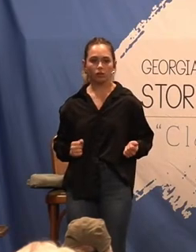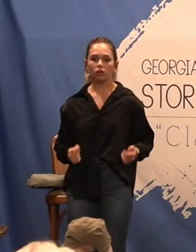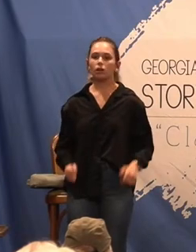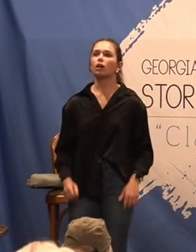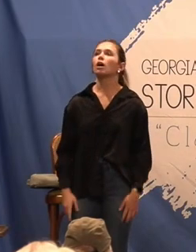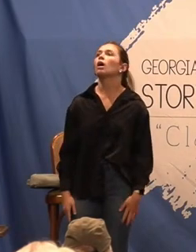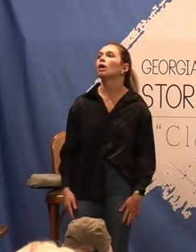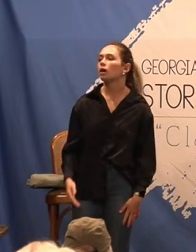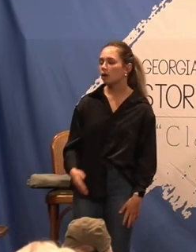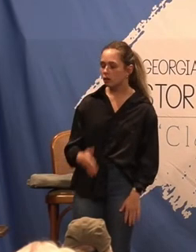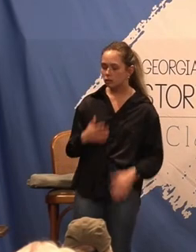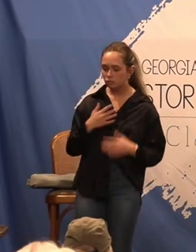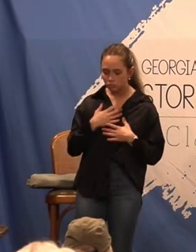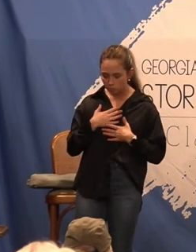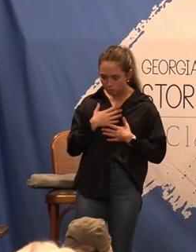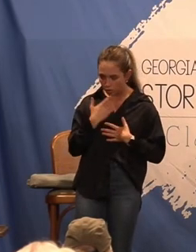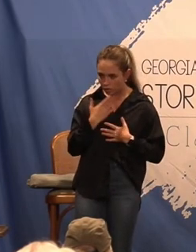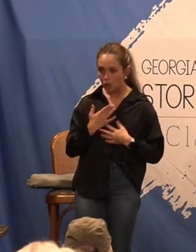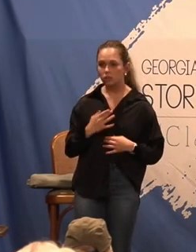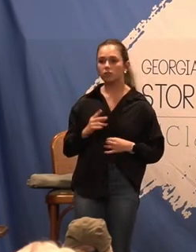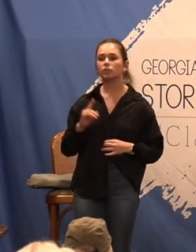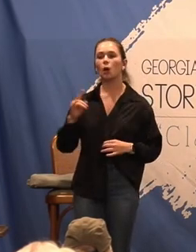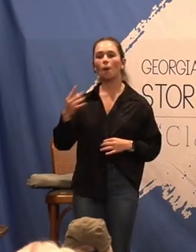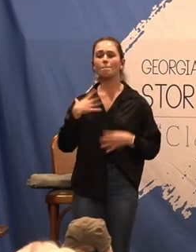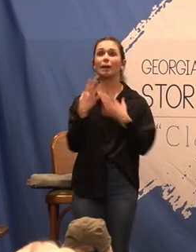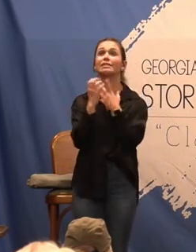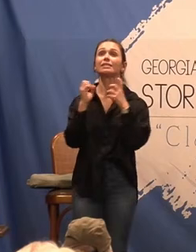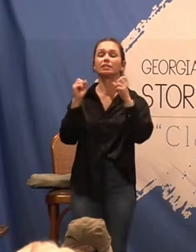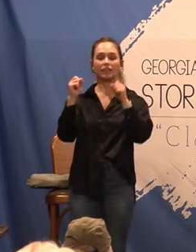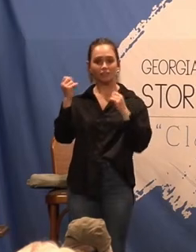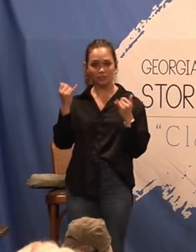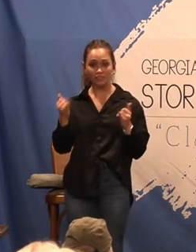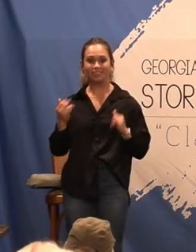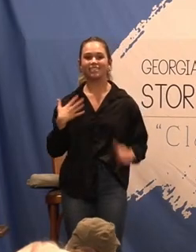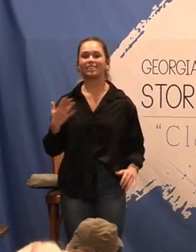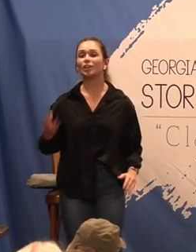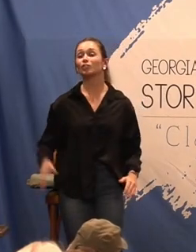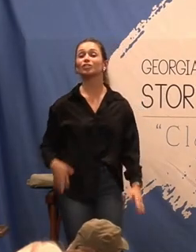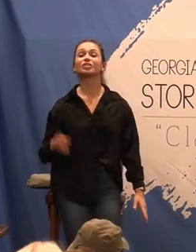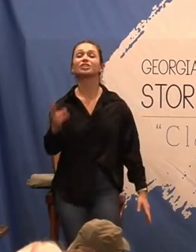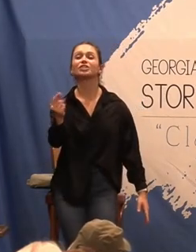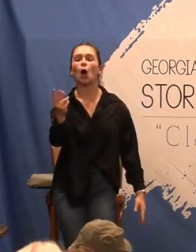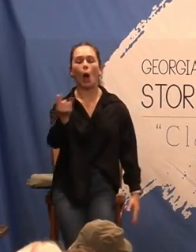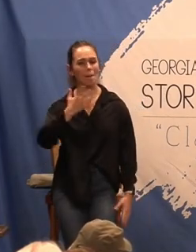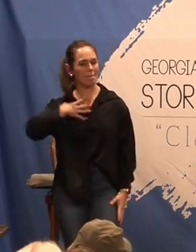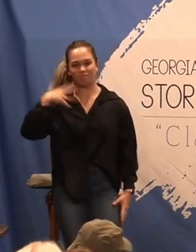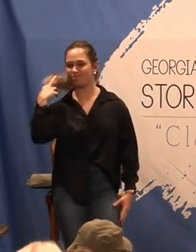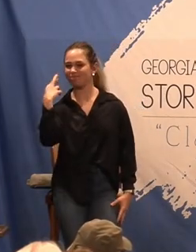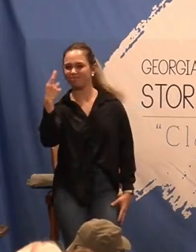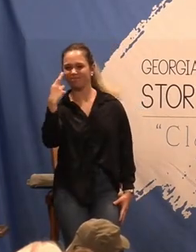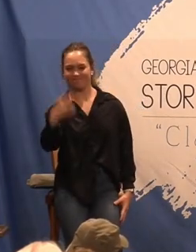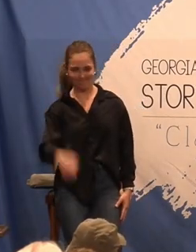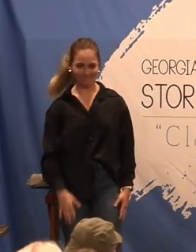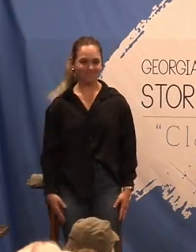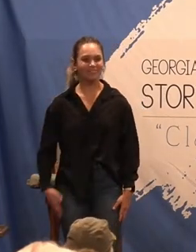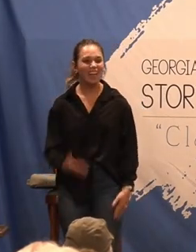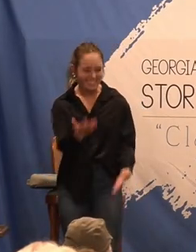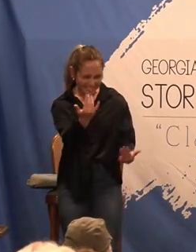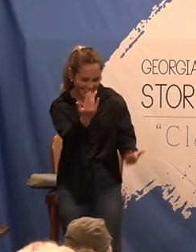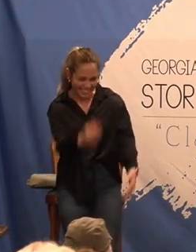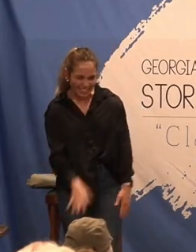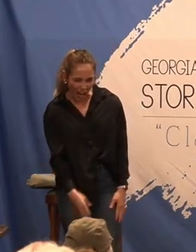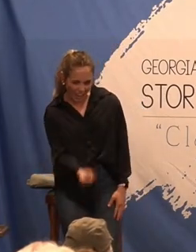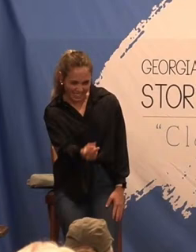Thank heaven, thought the man. And here comes my salvation right now. There's a dog, my best friend. Oh, yes. Hey,